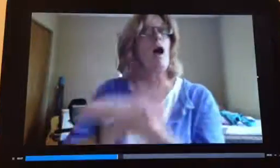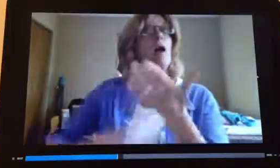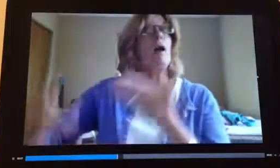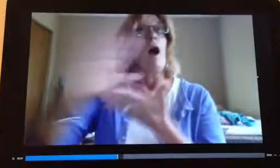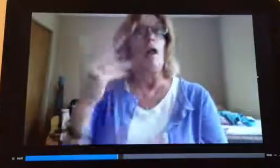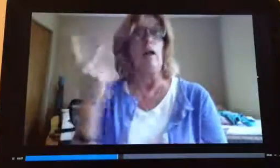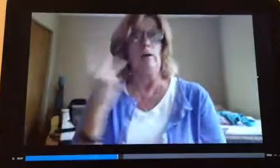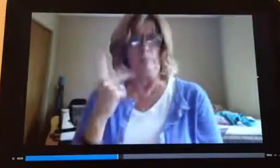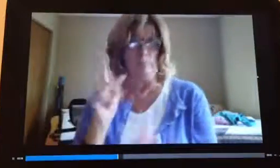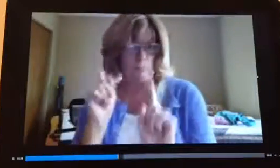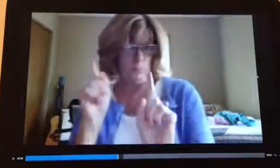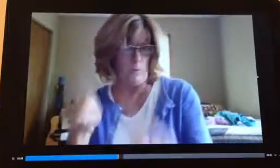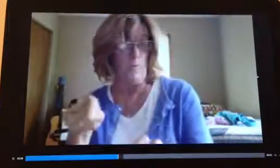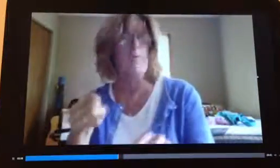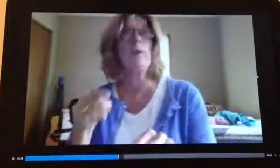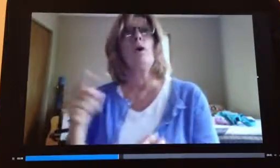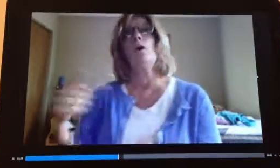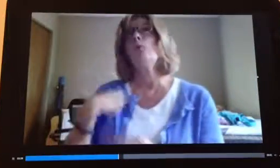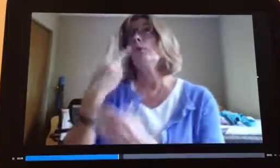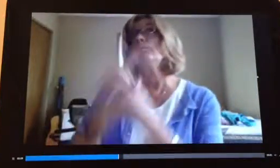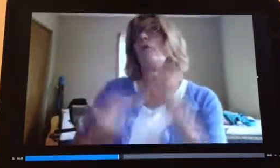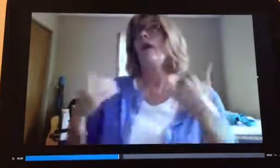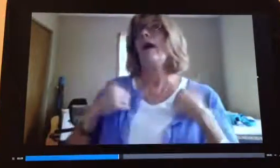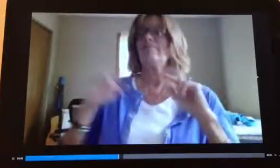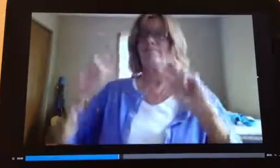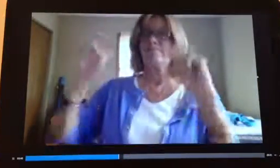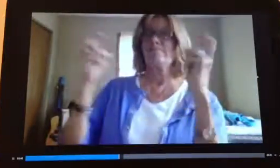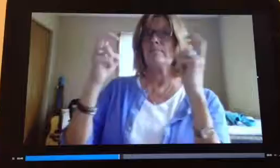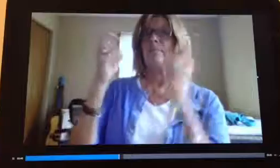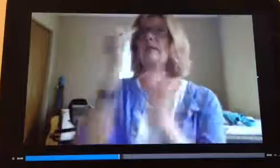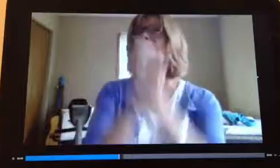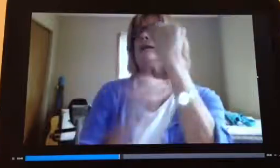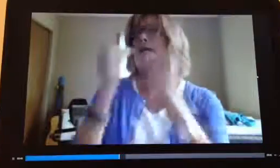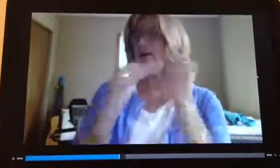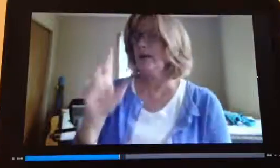me to the first Tori's house.